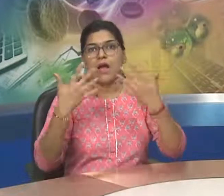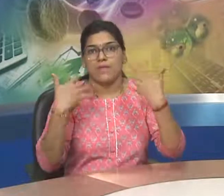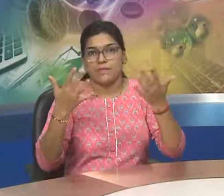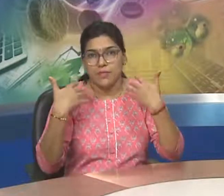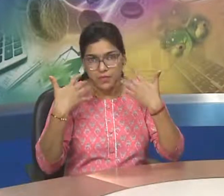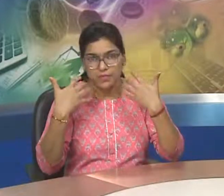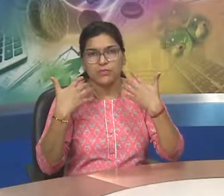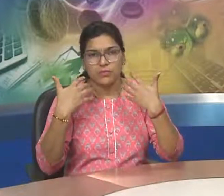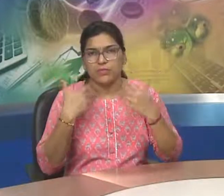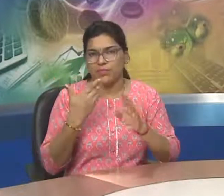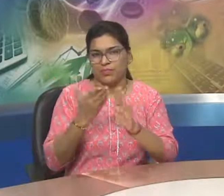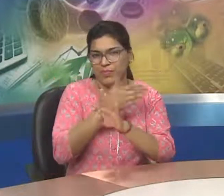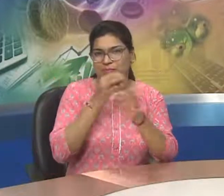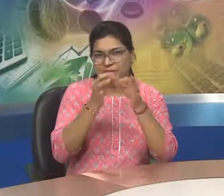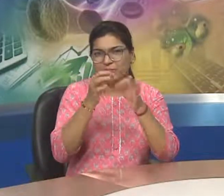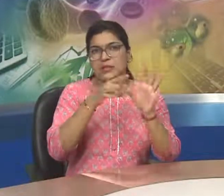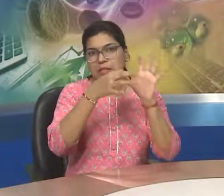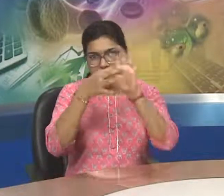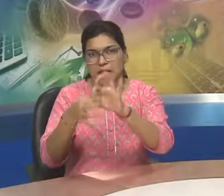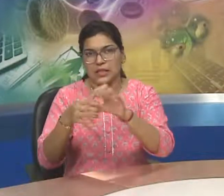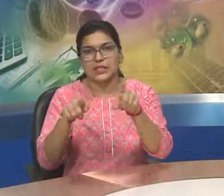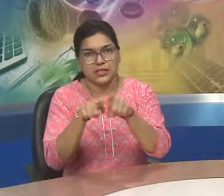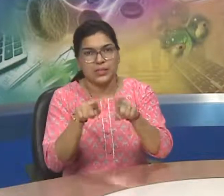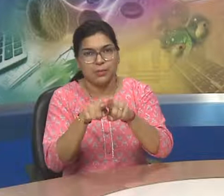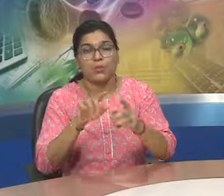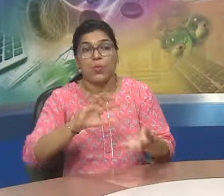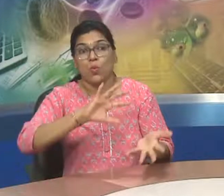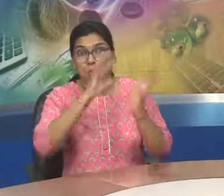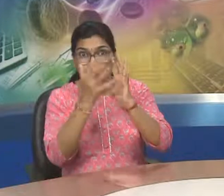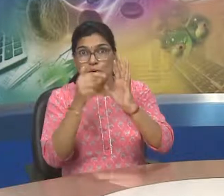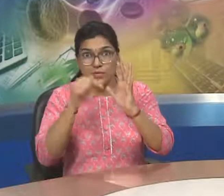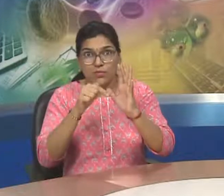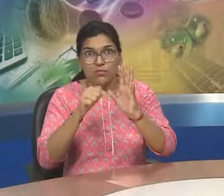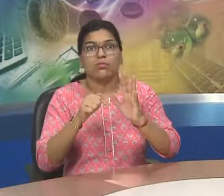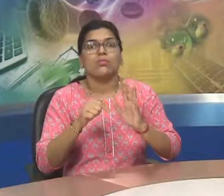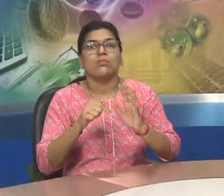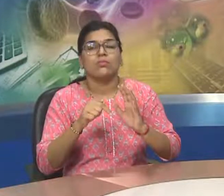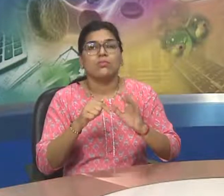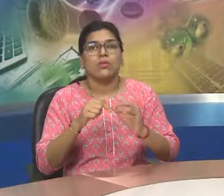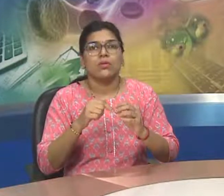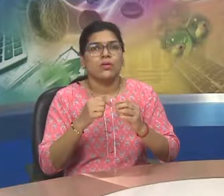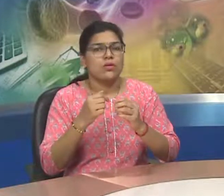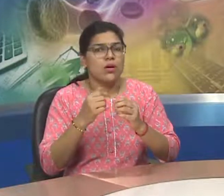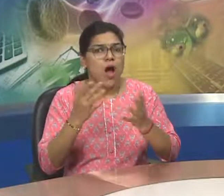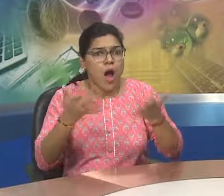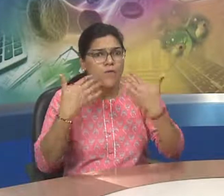Fourth, atmosphere. The Earth atmosphere is made up of